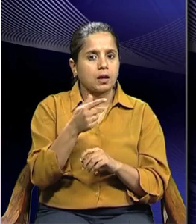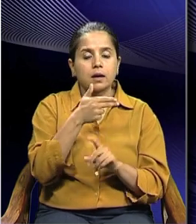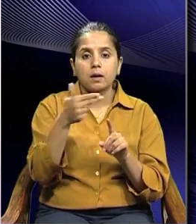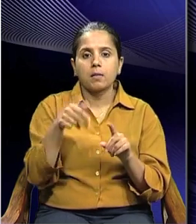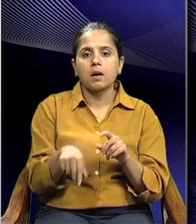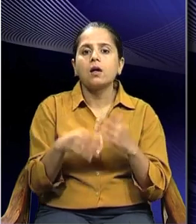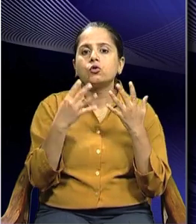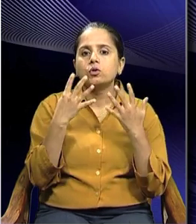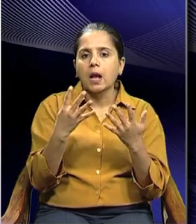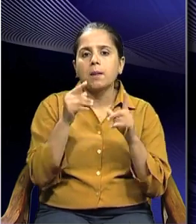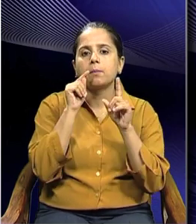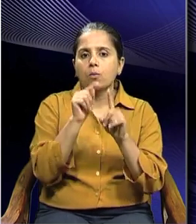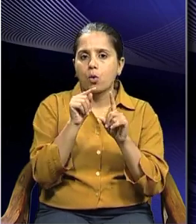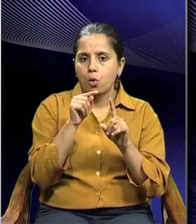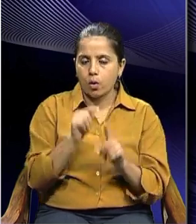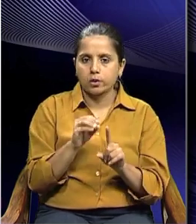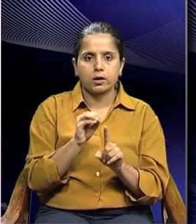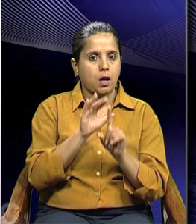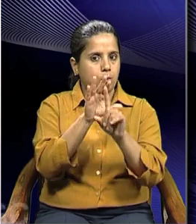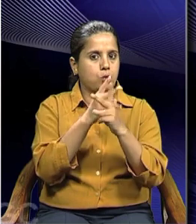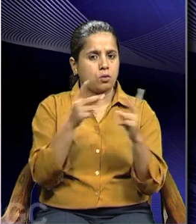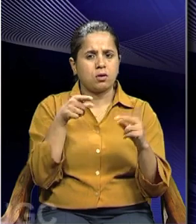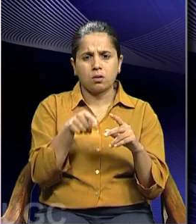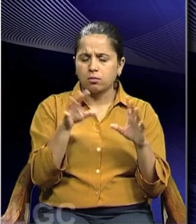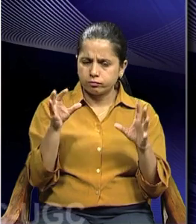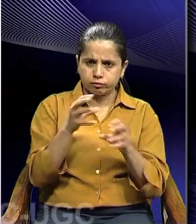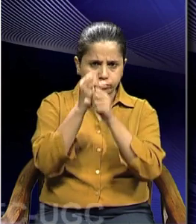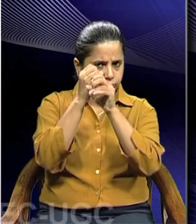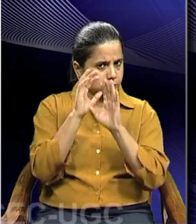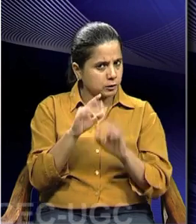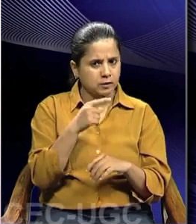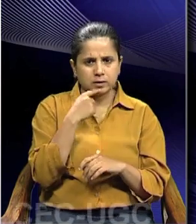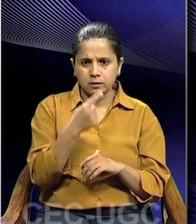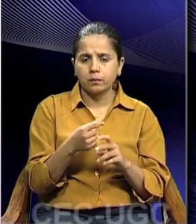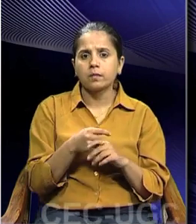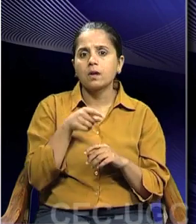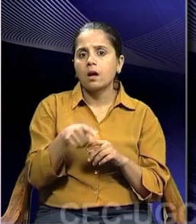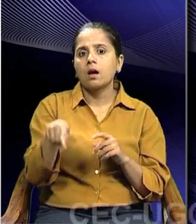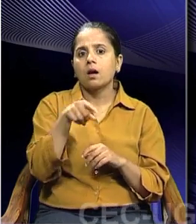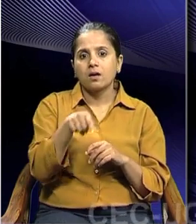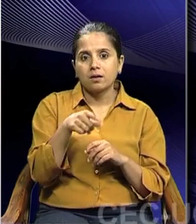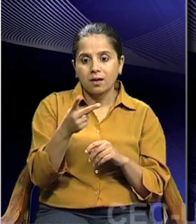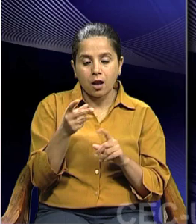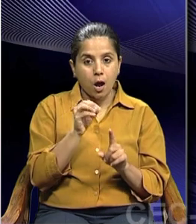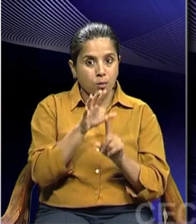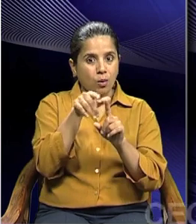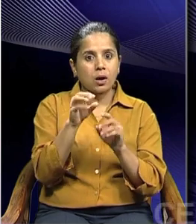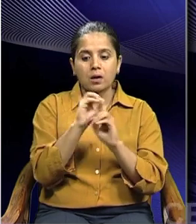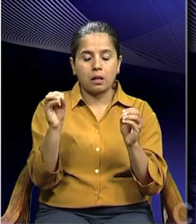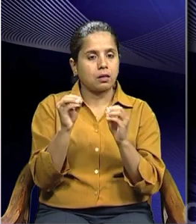9 points approach, and it is so comprehensive that after resorting to this approach, nothing is